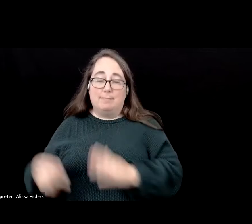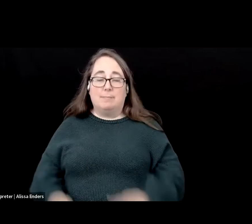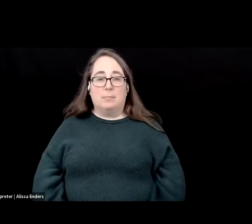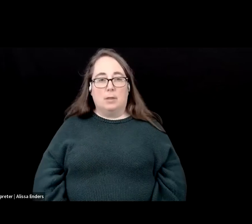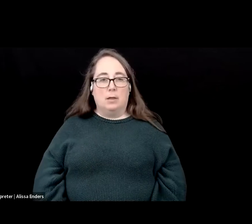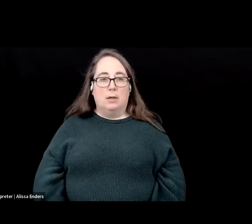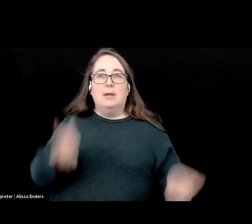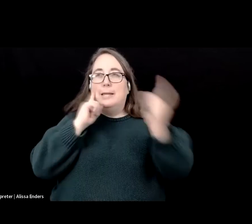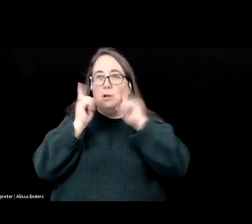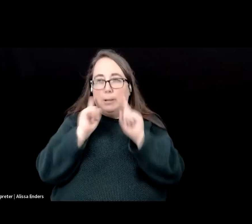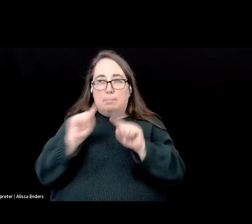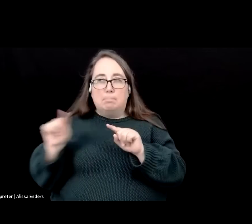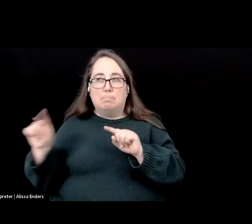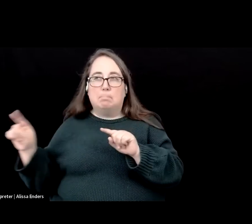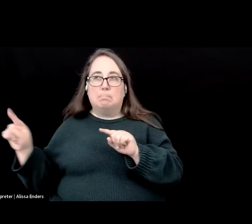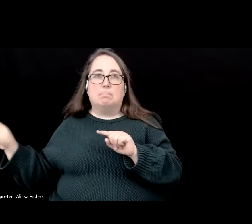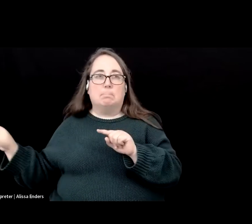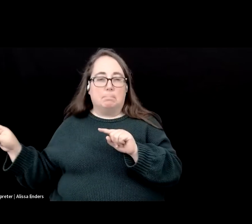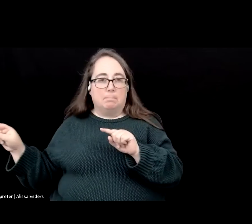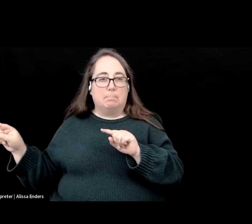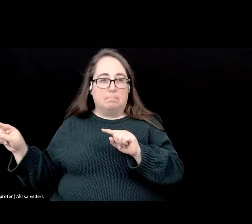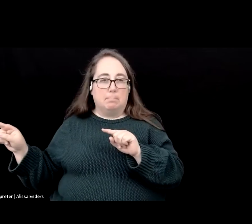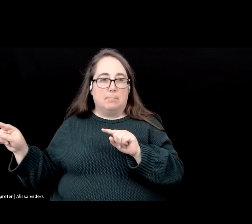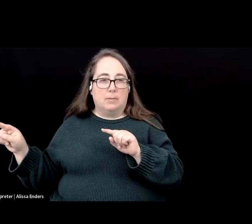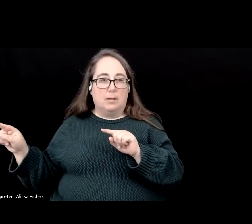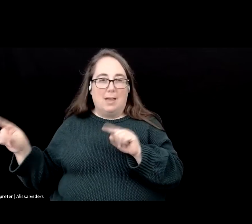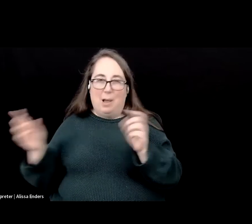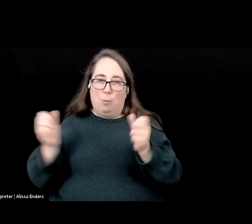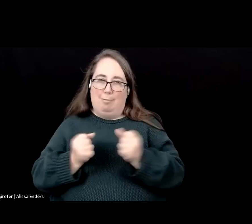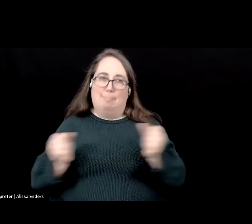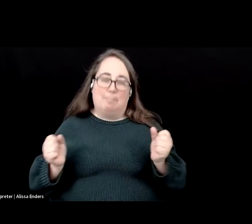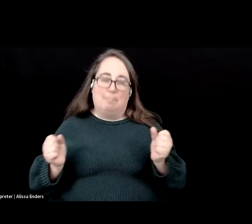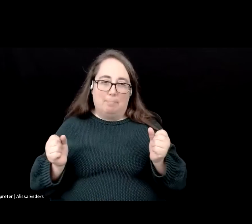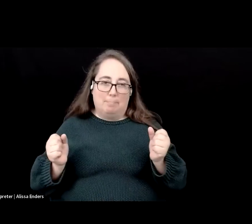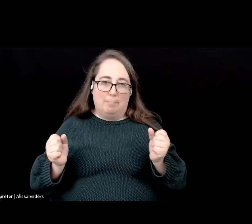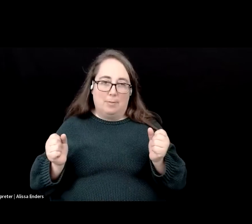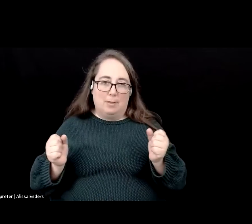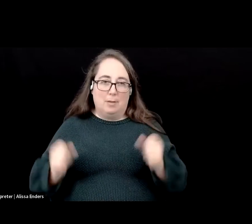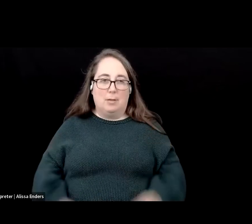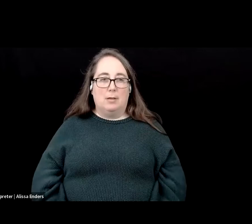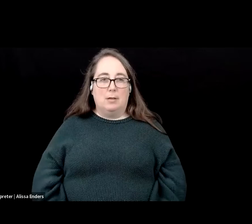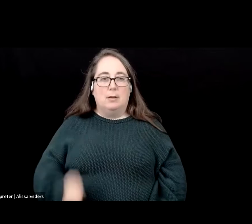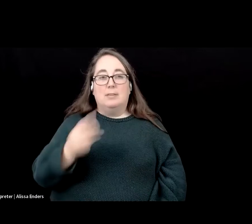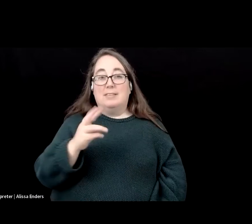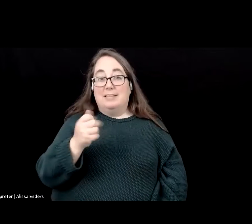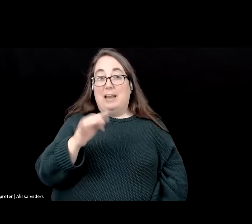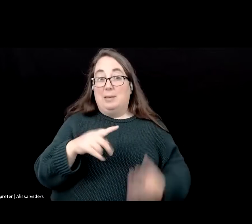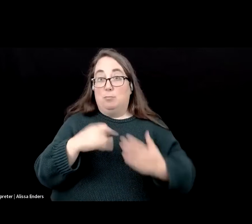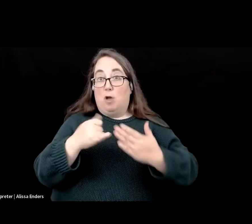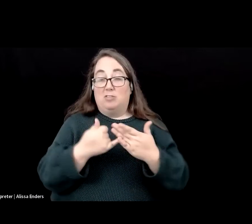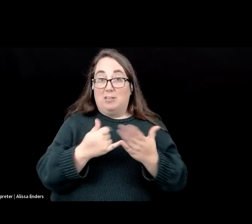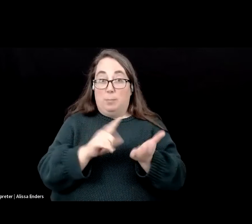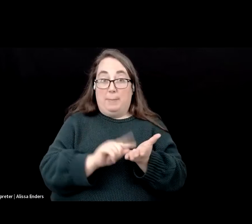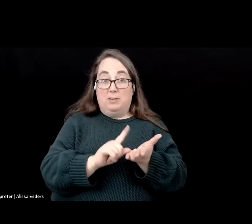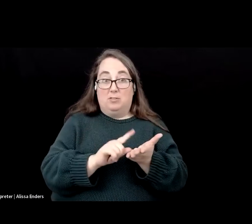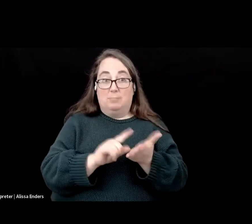hearing this, I was, you know, air my dirty laundry here. You know, when the 1619 project came out, my dad, I